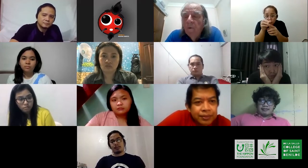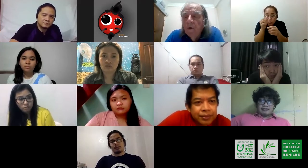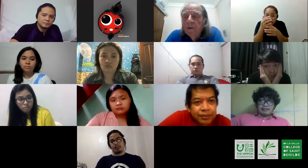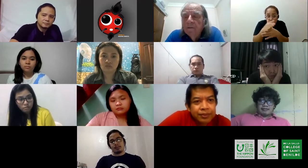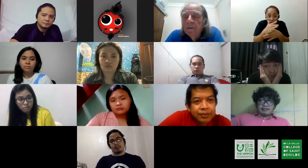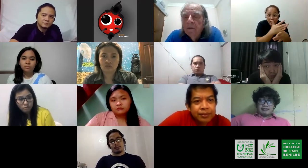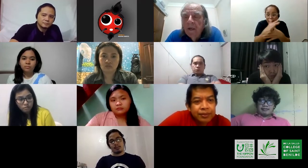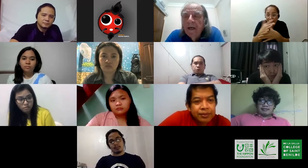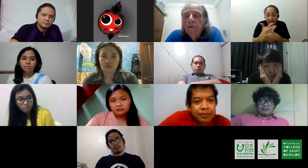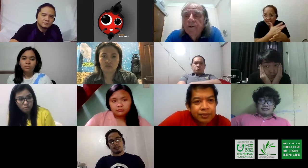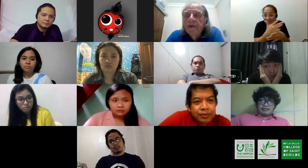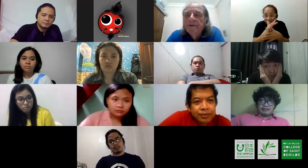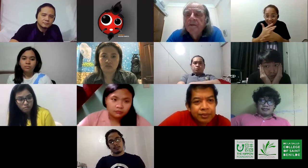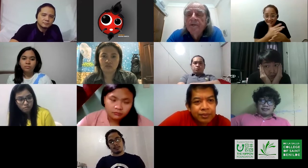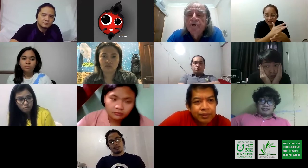Therefore, the language has to be shared.